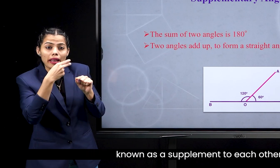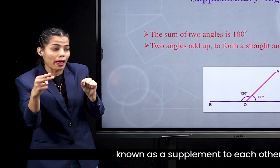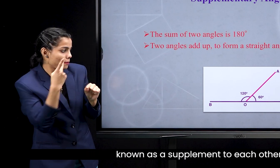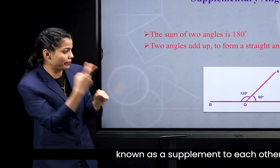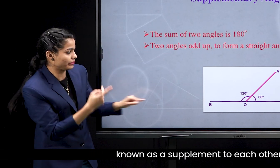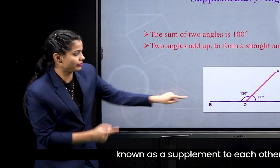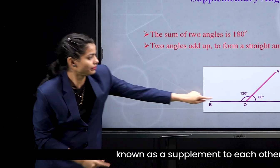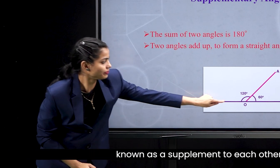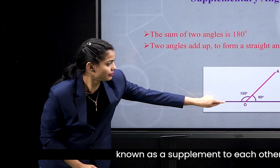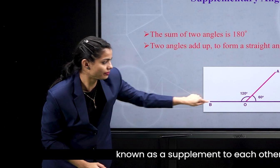other.